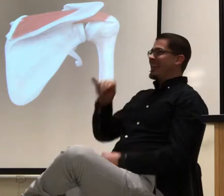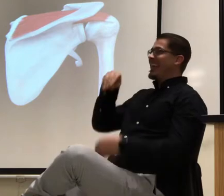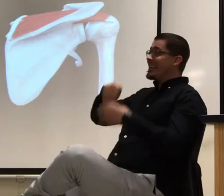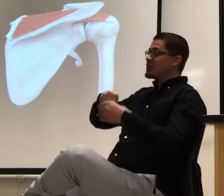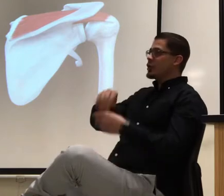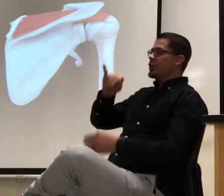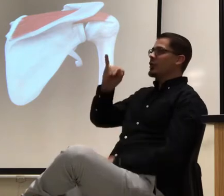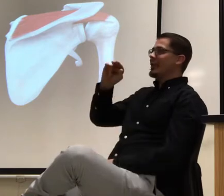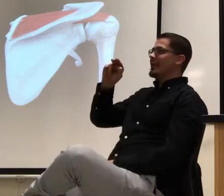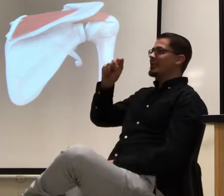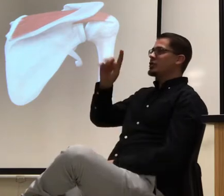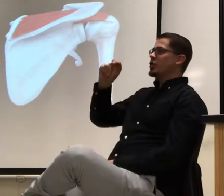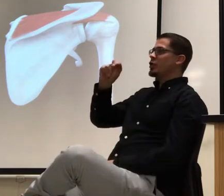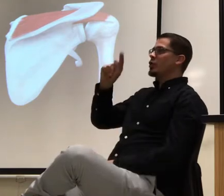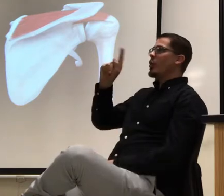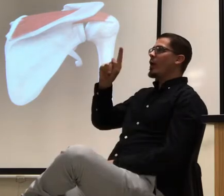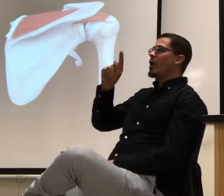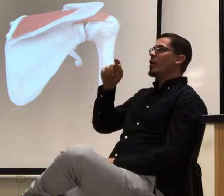greater